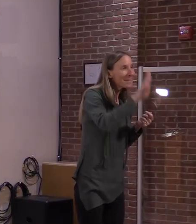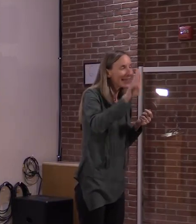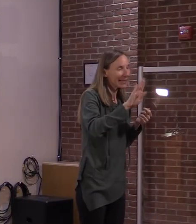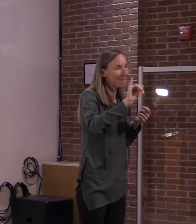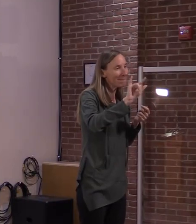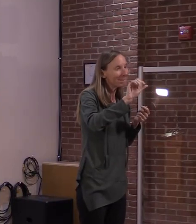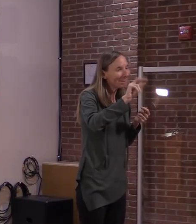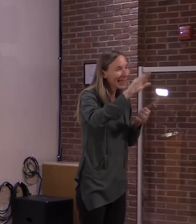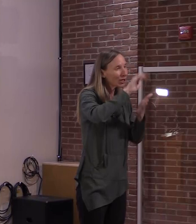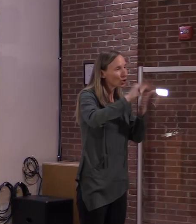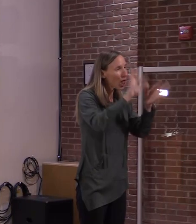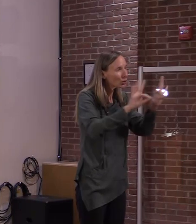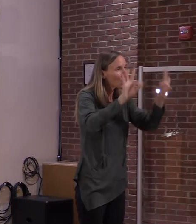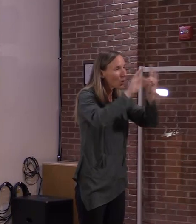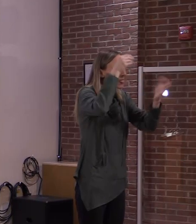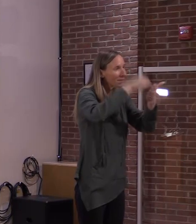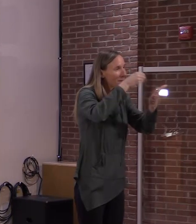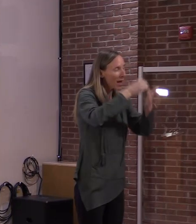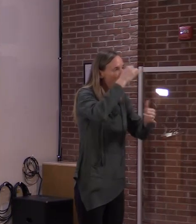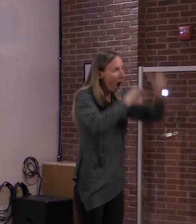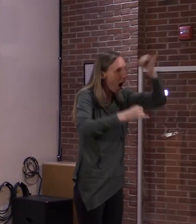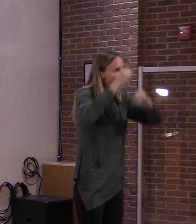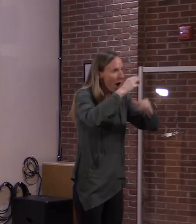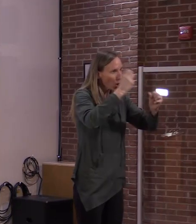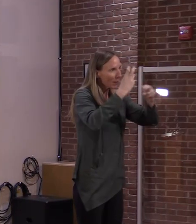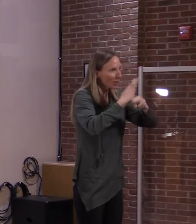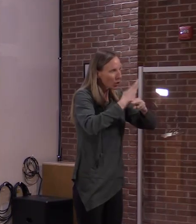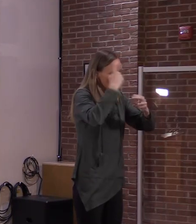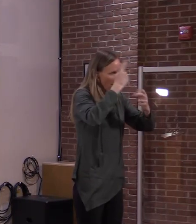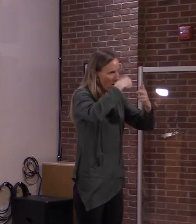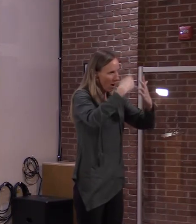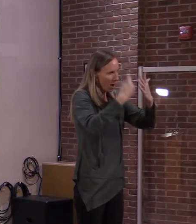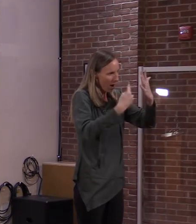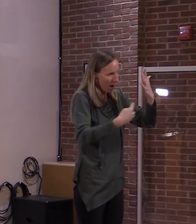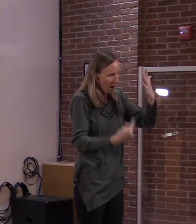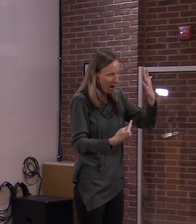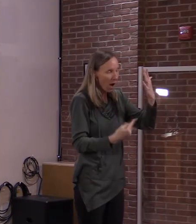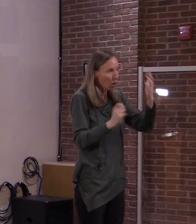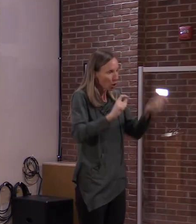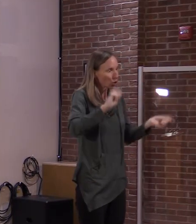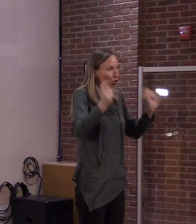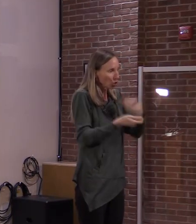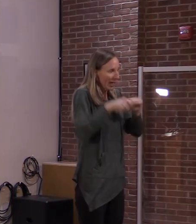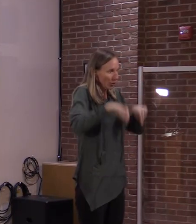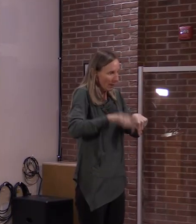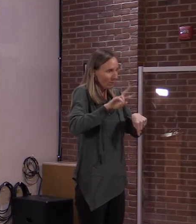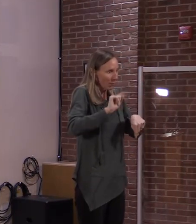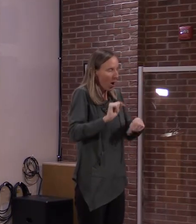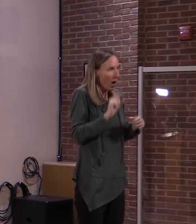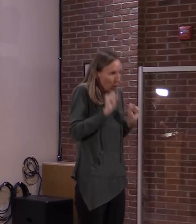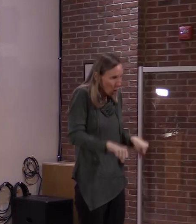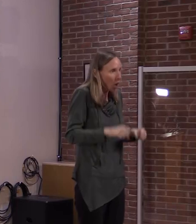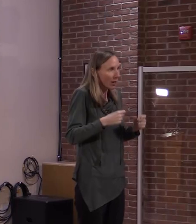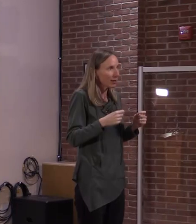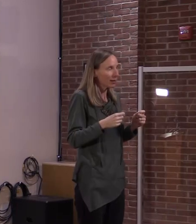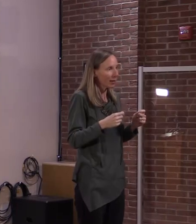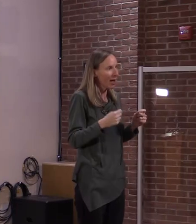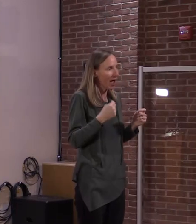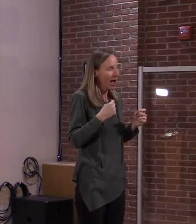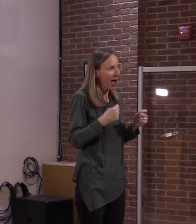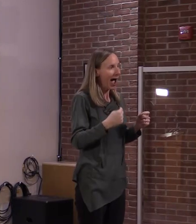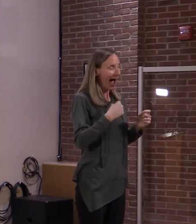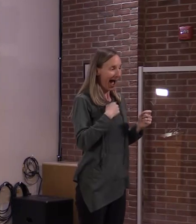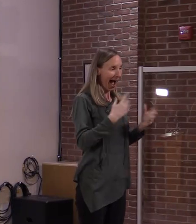really monumental and could be used to be very transformative for our state. I'd like us to look